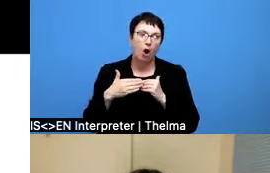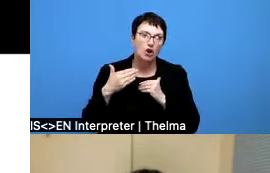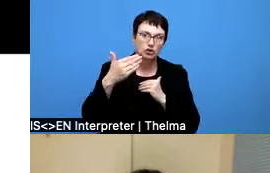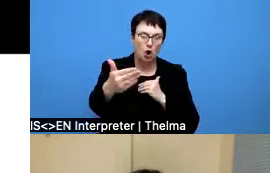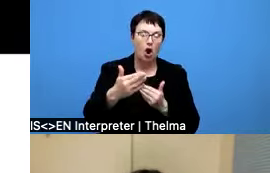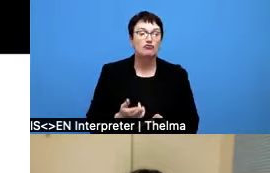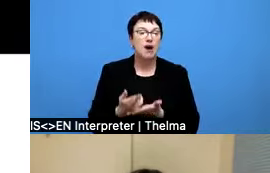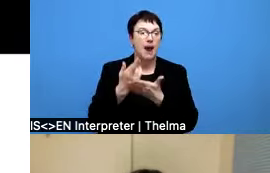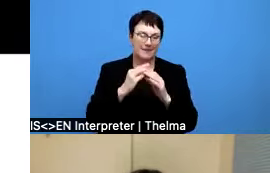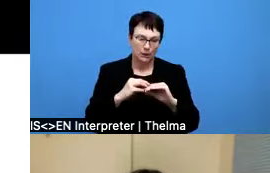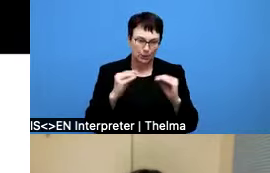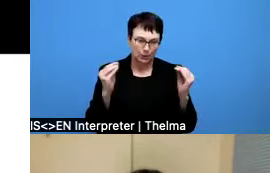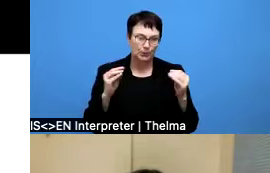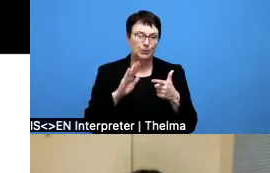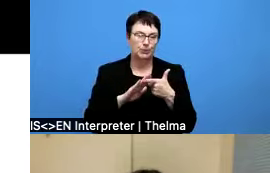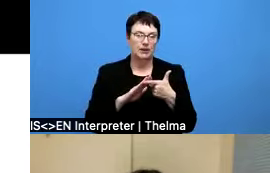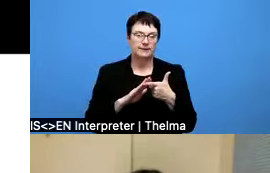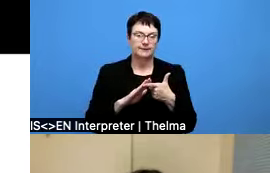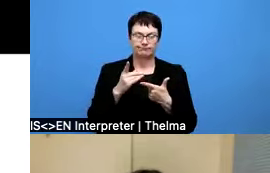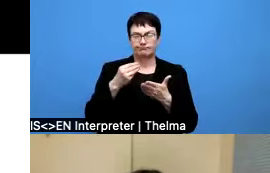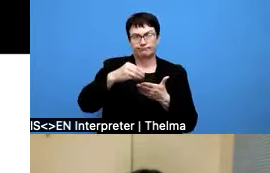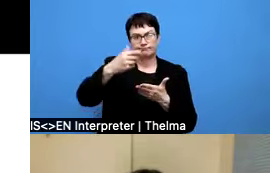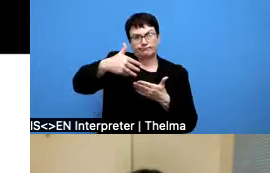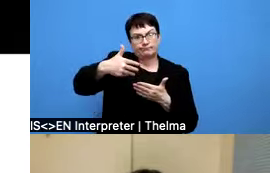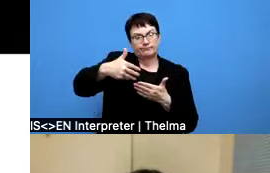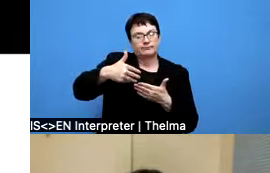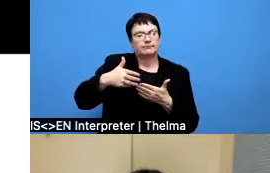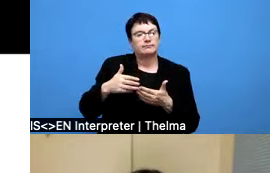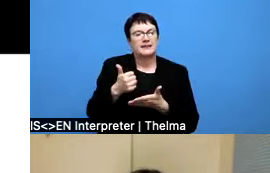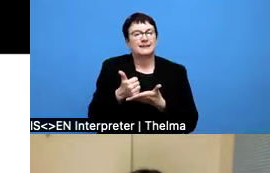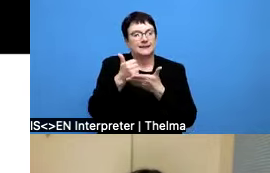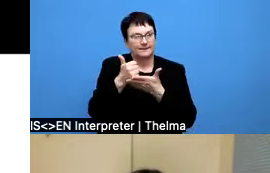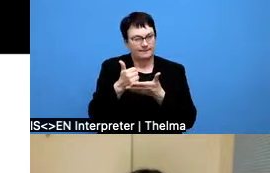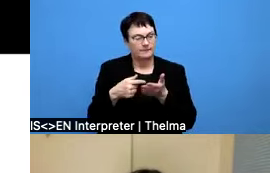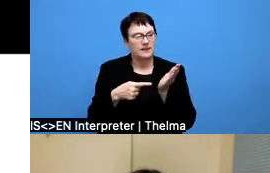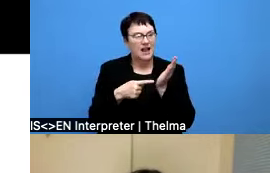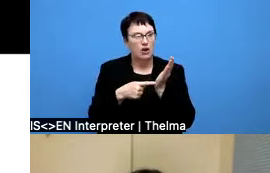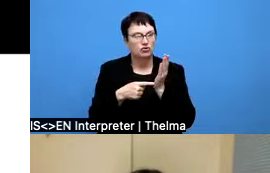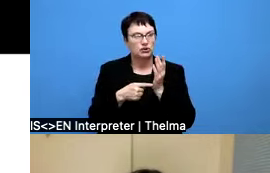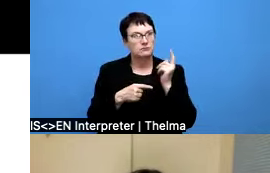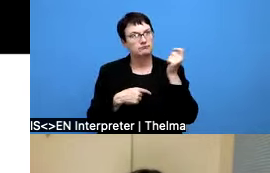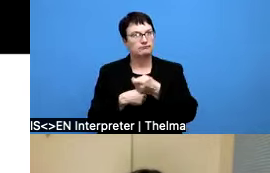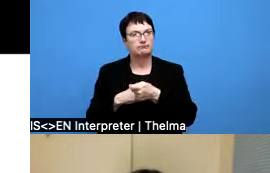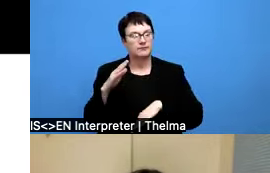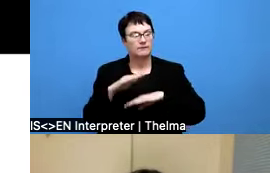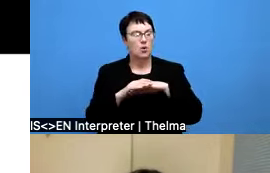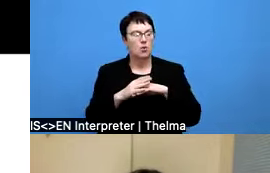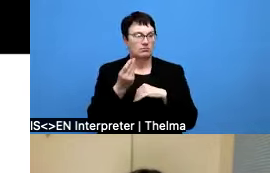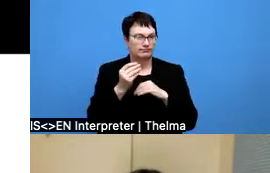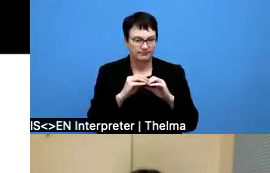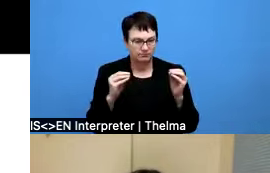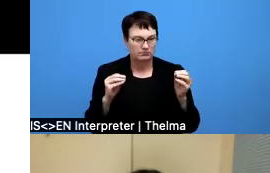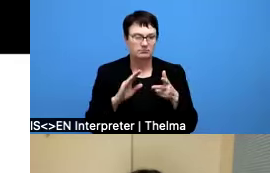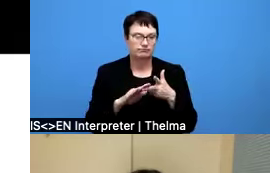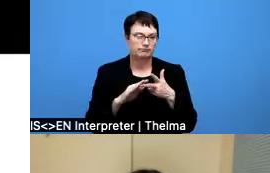processes for assistive technology, leading to exclusion of assistive technology, early intervention,